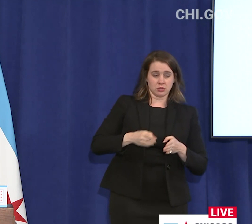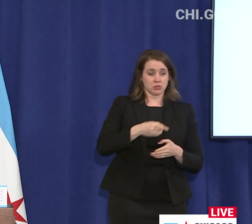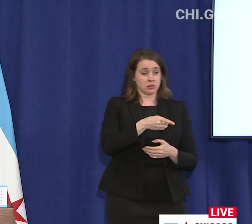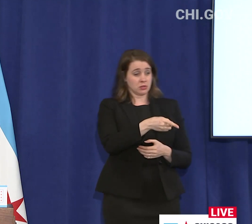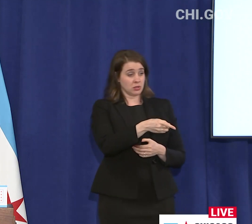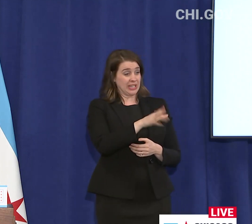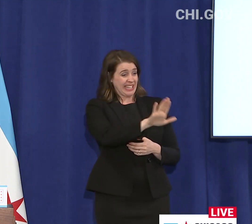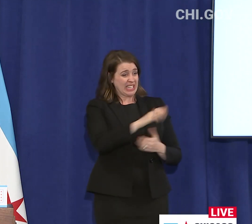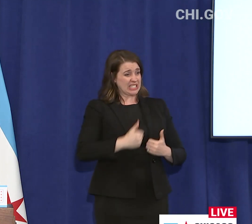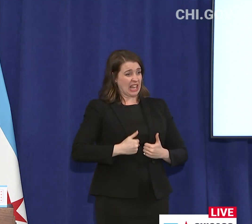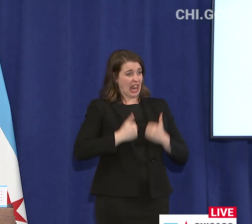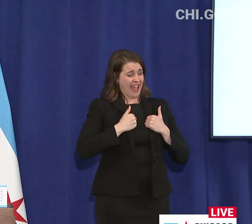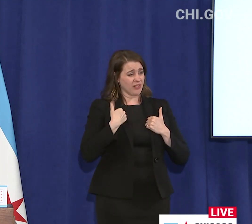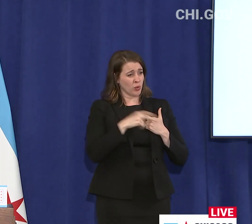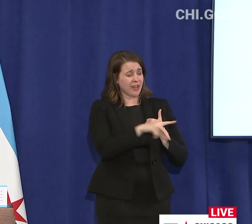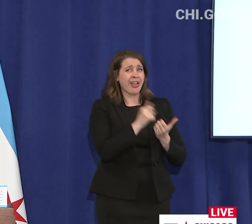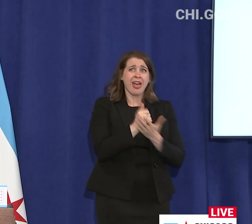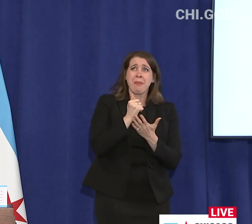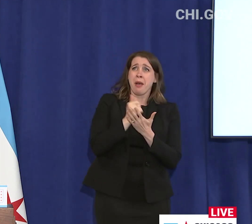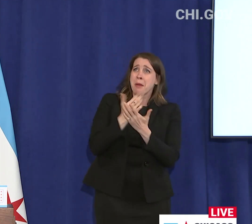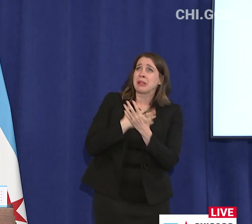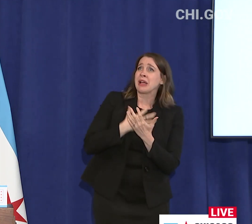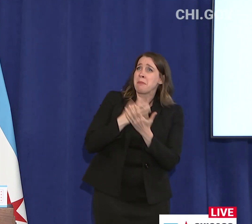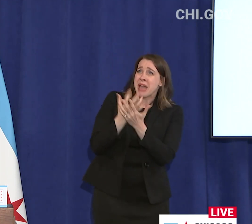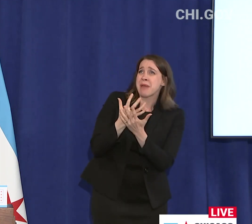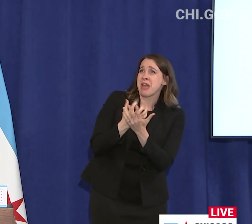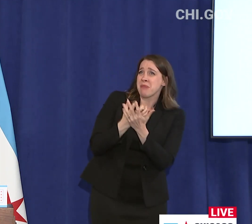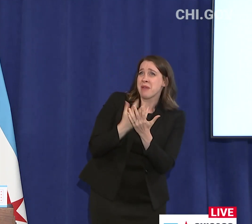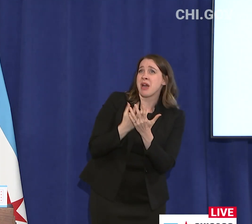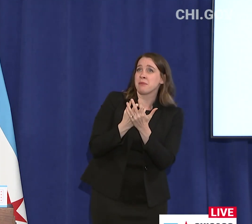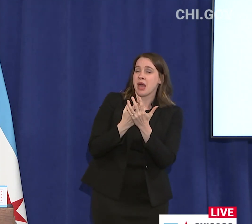another human being on the ground,